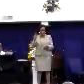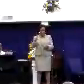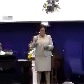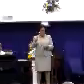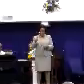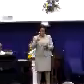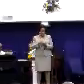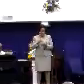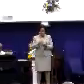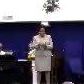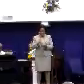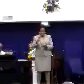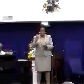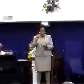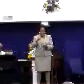it.